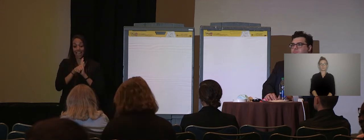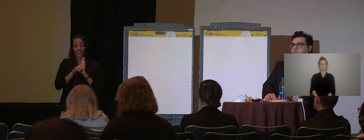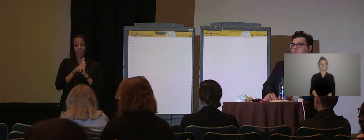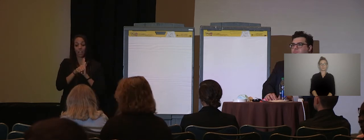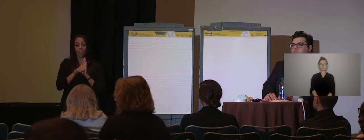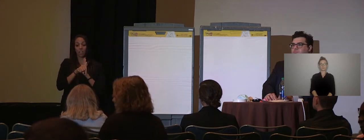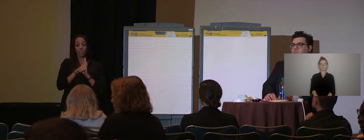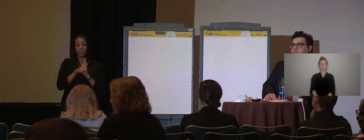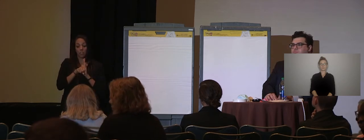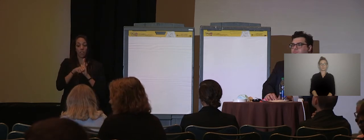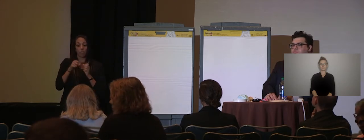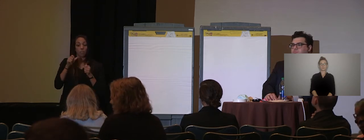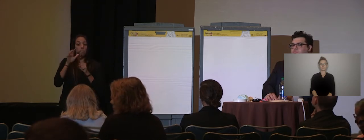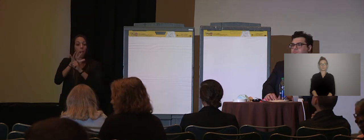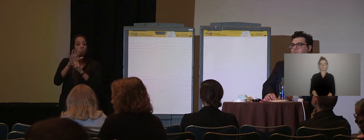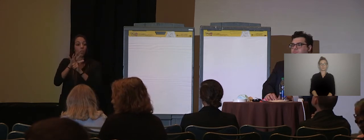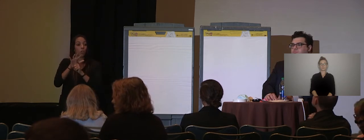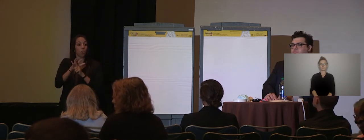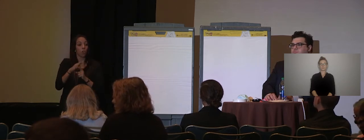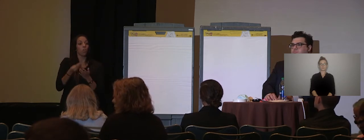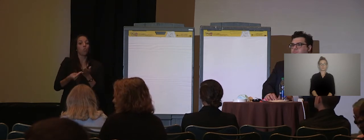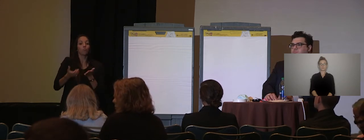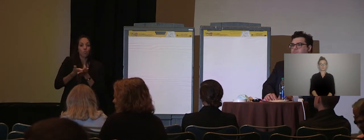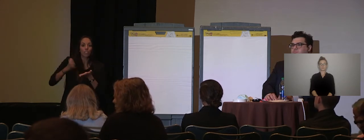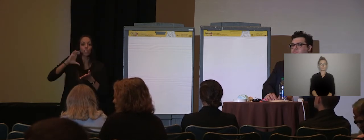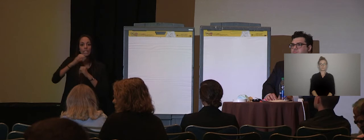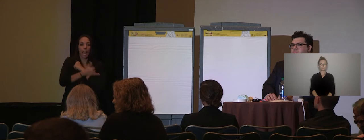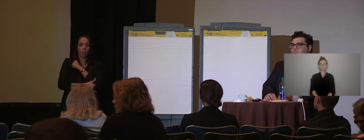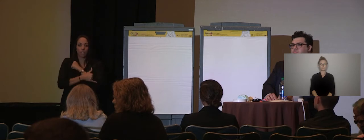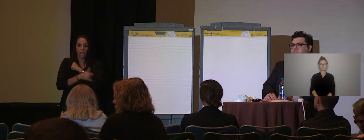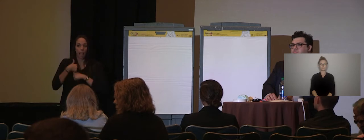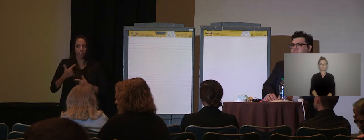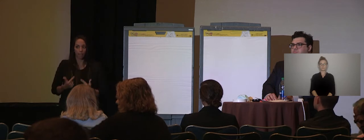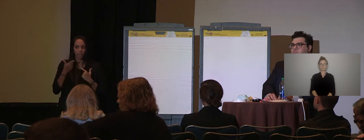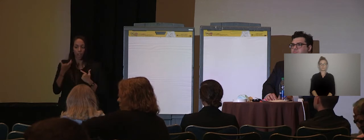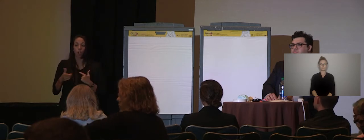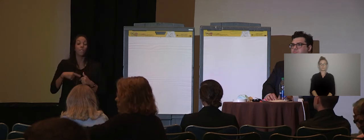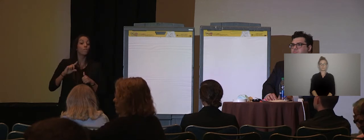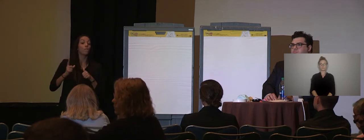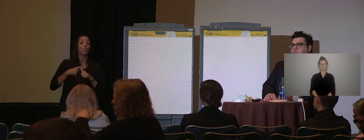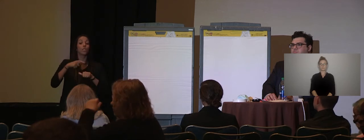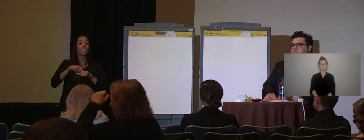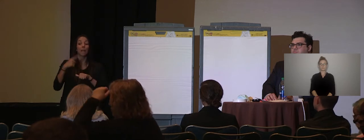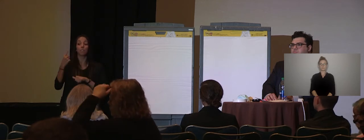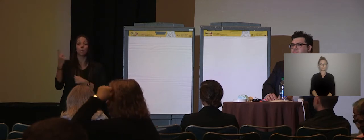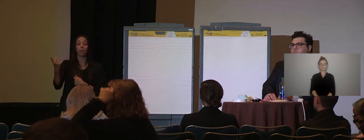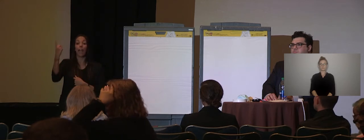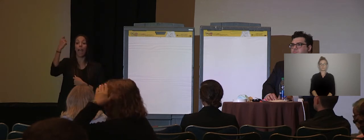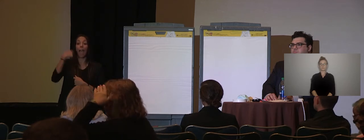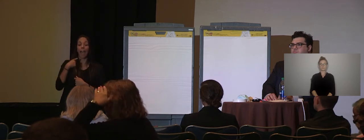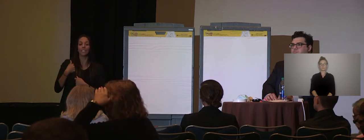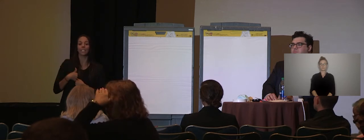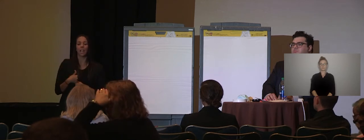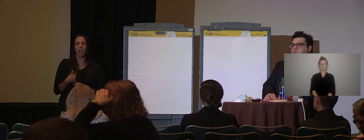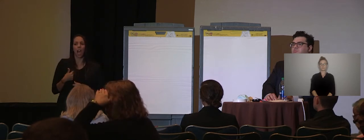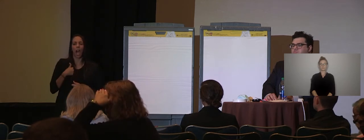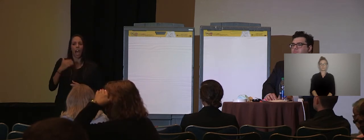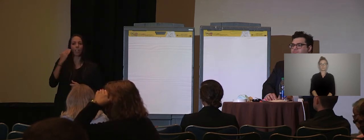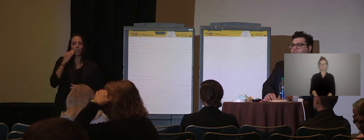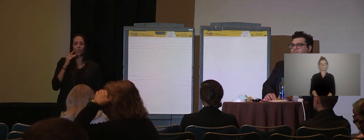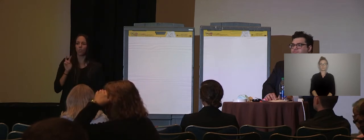went to court to get accommodations for someone, and they told me it was the first time that anyone had ever asked. I knew that this was a